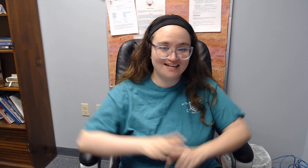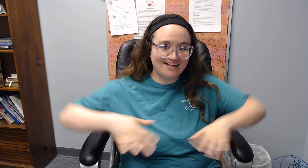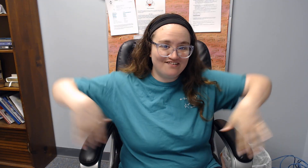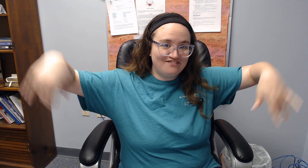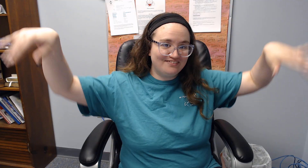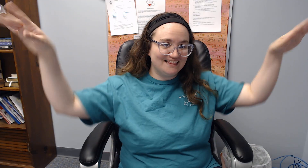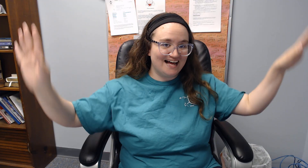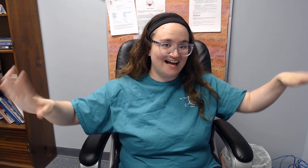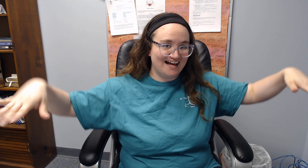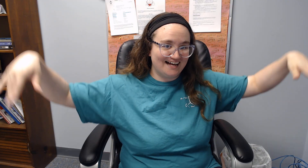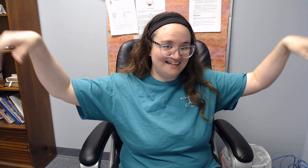Fly.